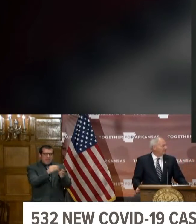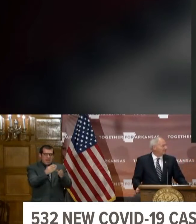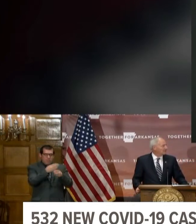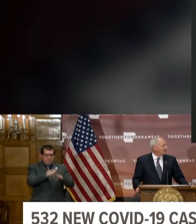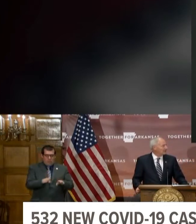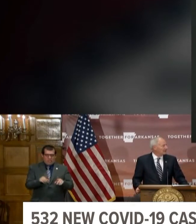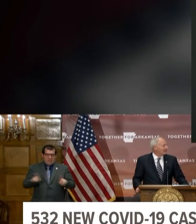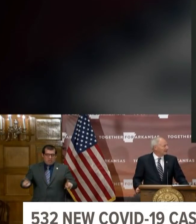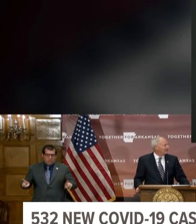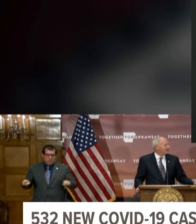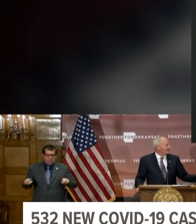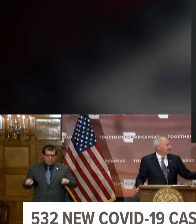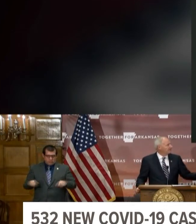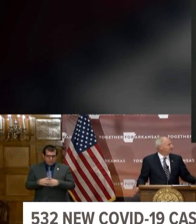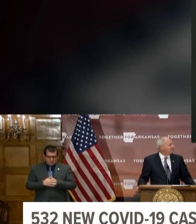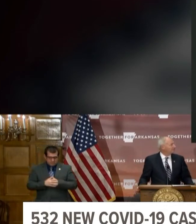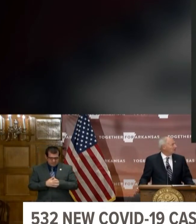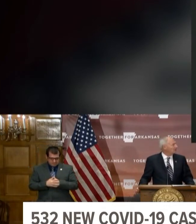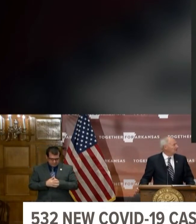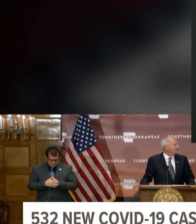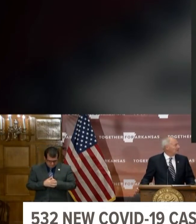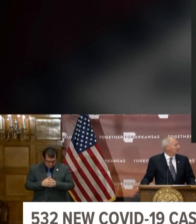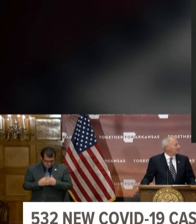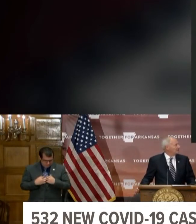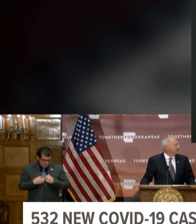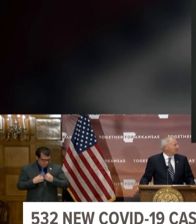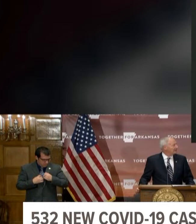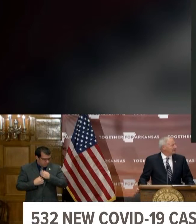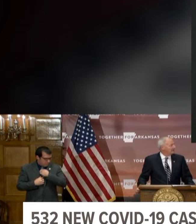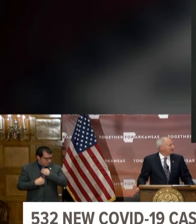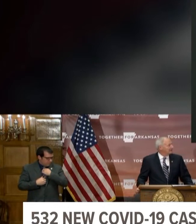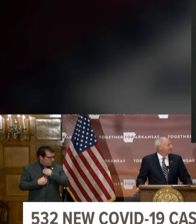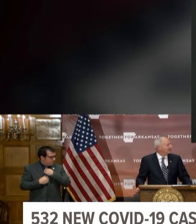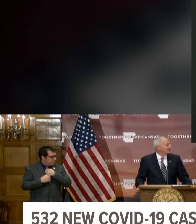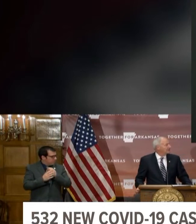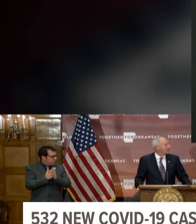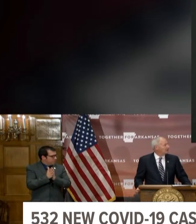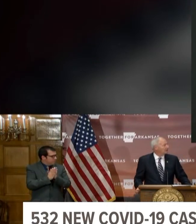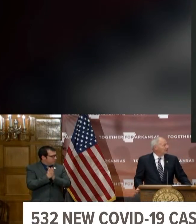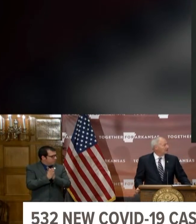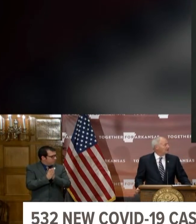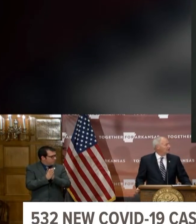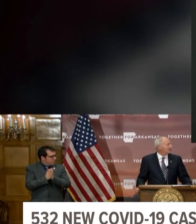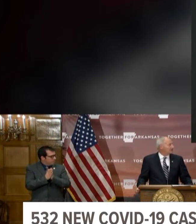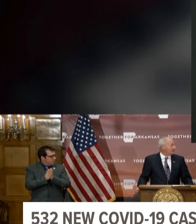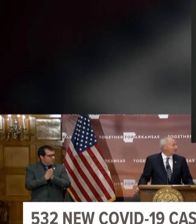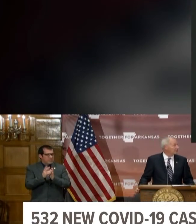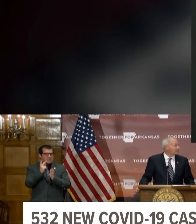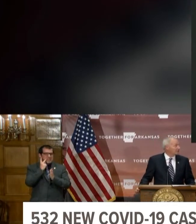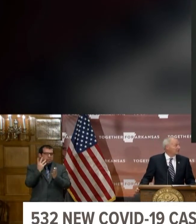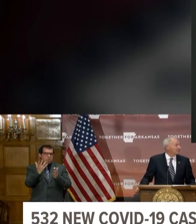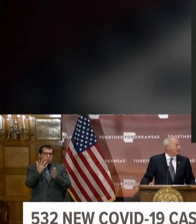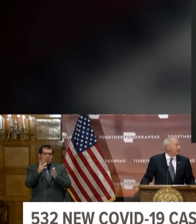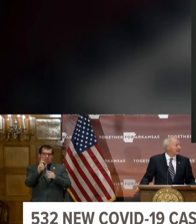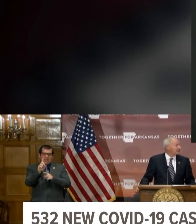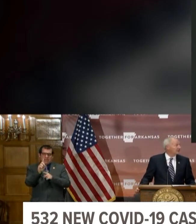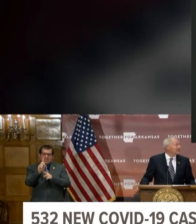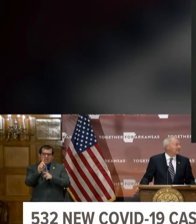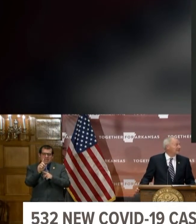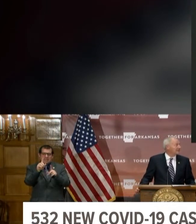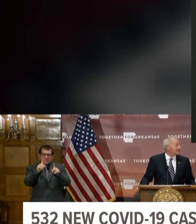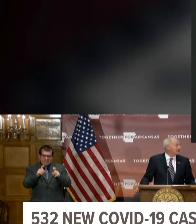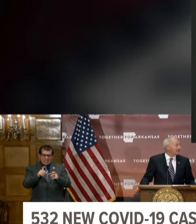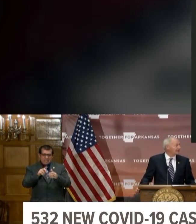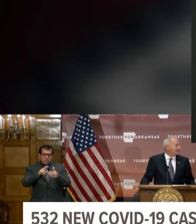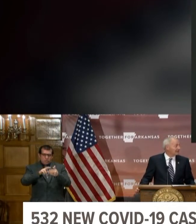down. And then you see the data result, test result by